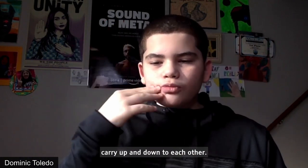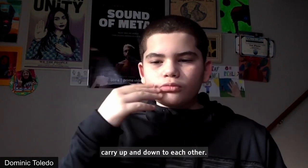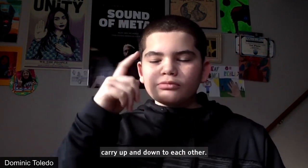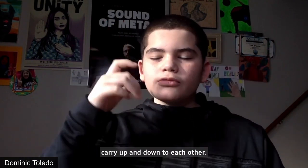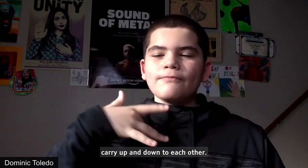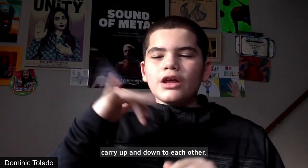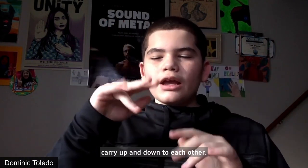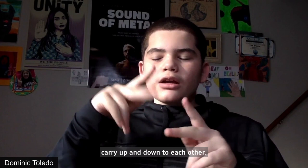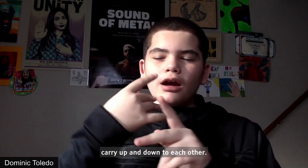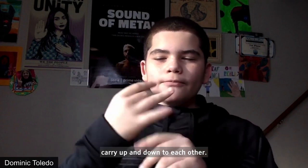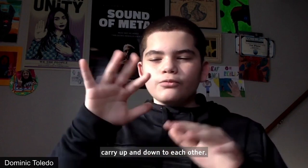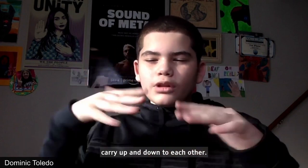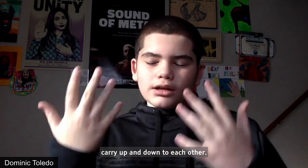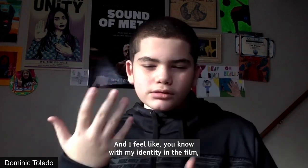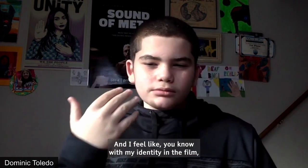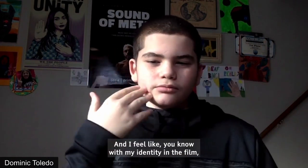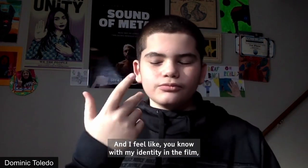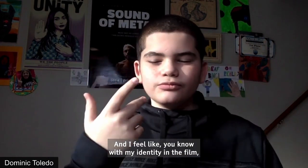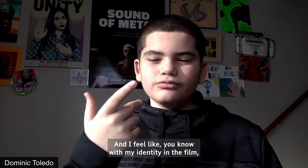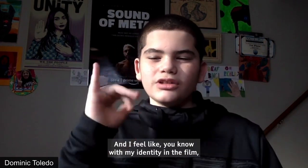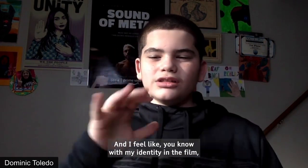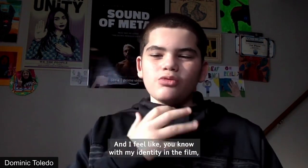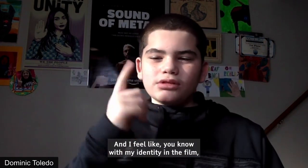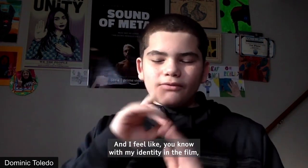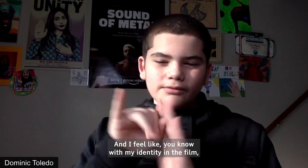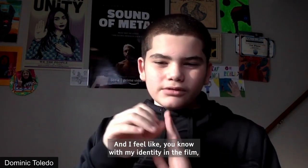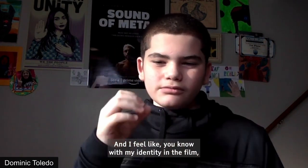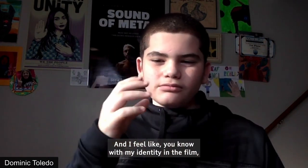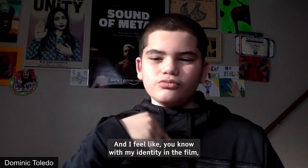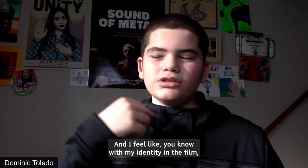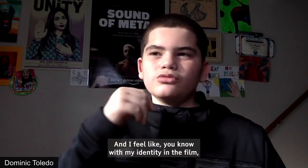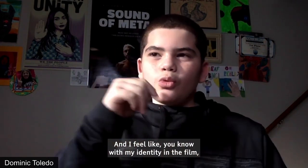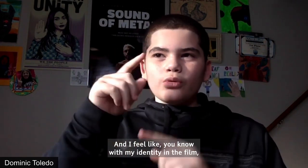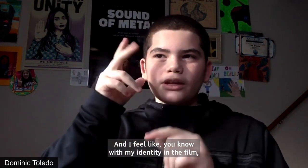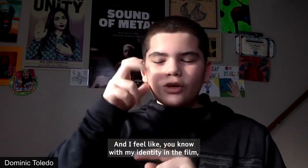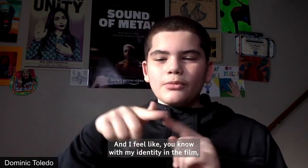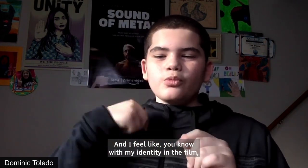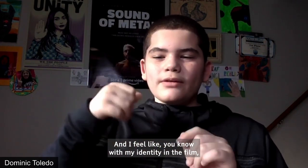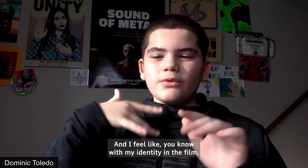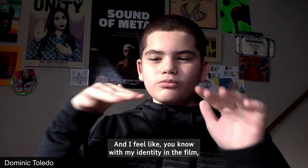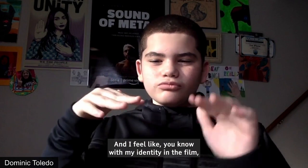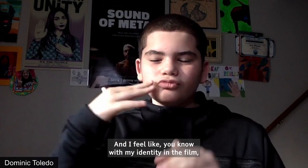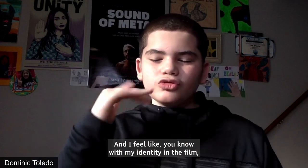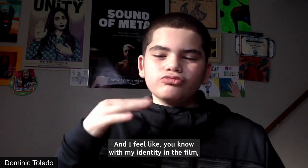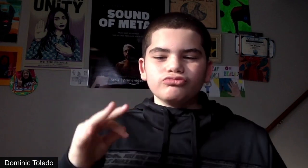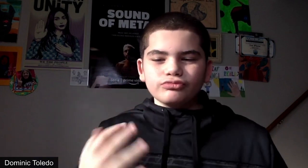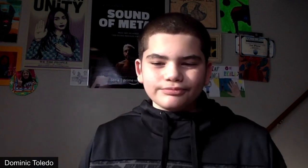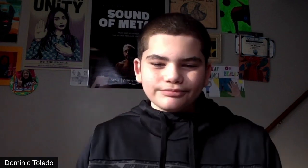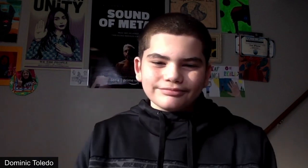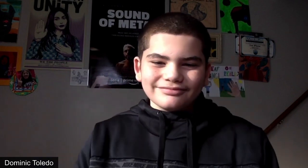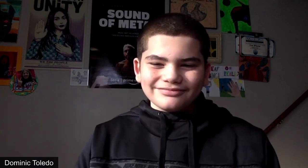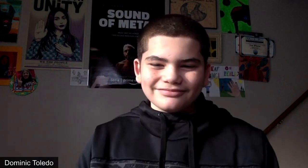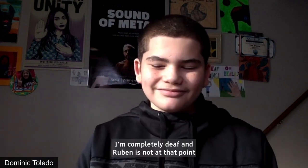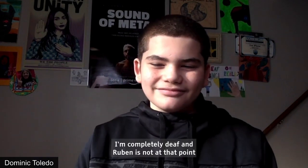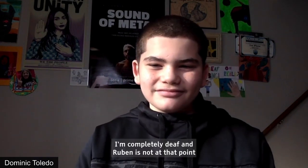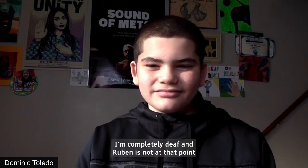reverberations carry up and down to each other. And, you know, I feel like You know, with my identity, in